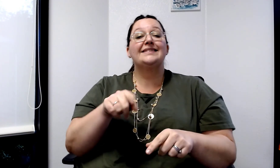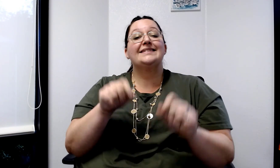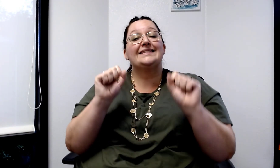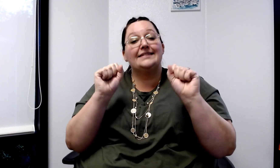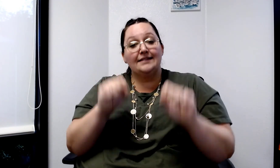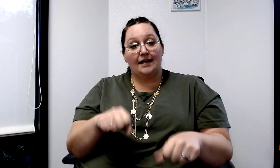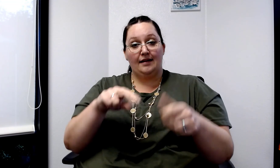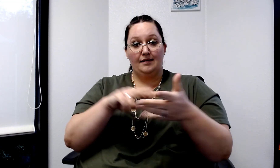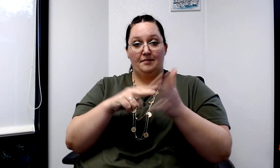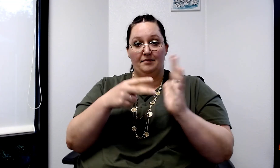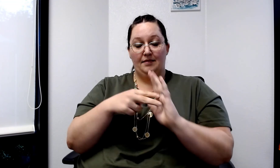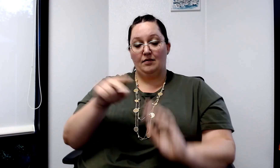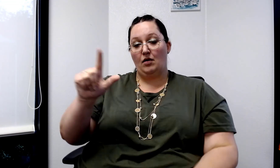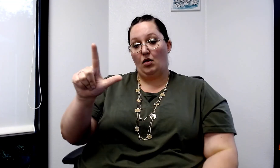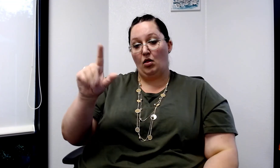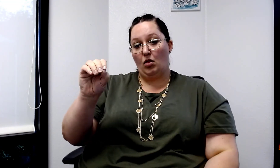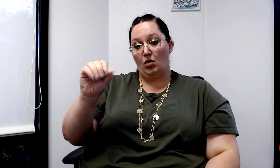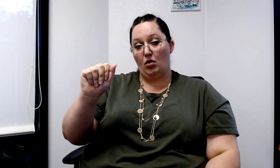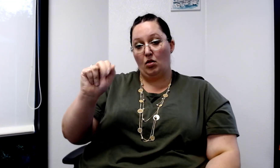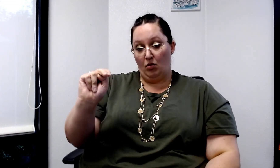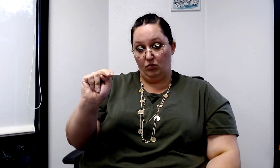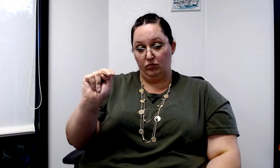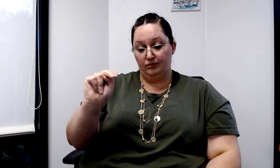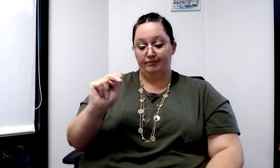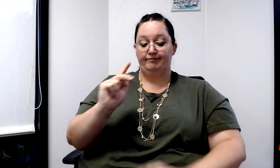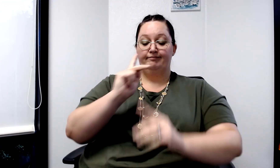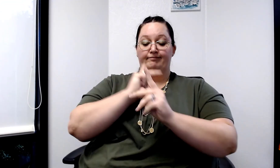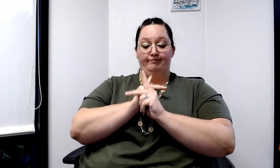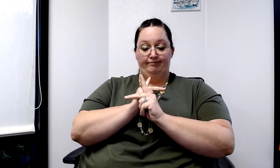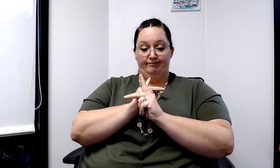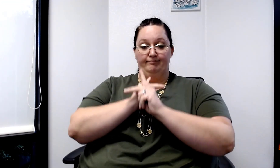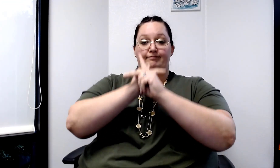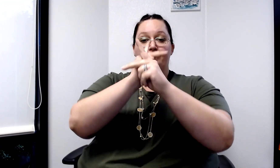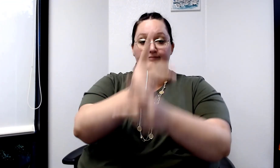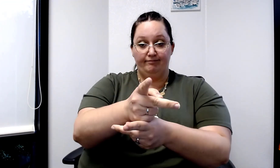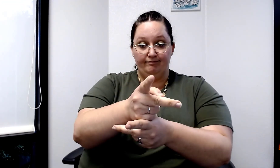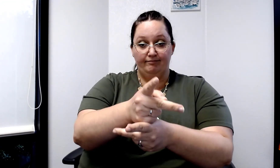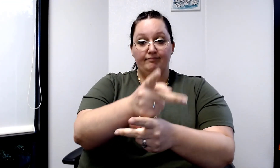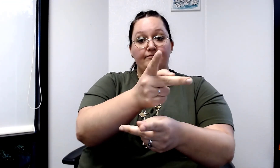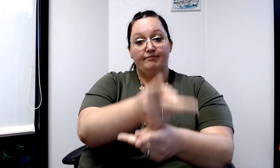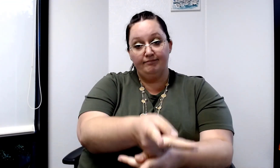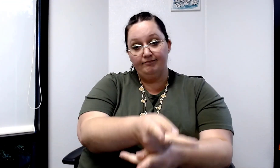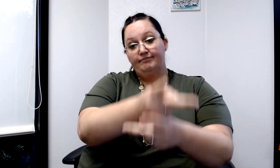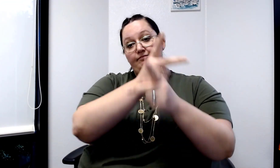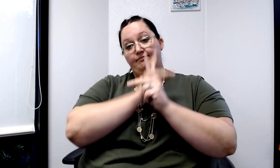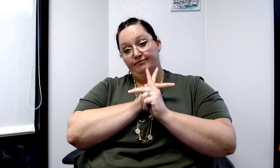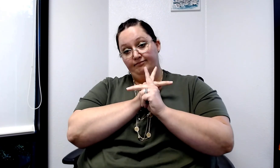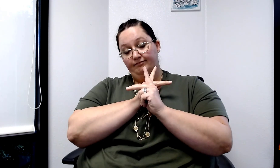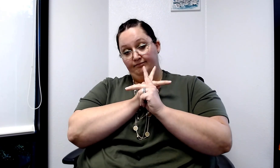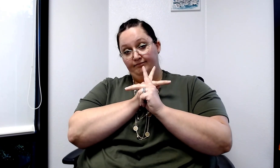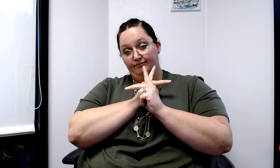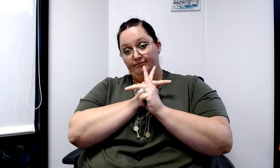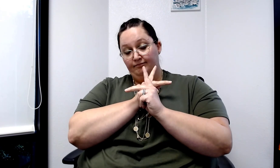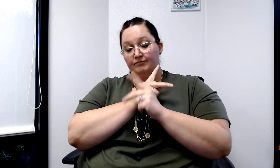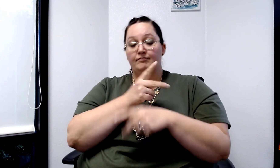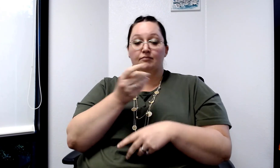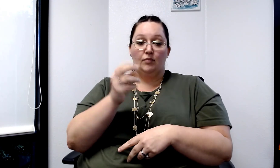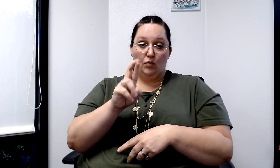Right? This can mean as well loan. Right? I loan you. You loan me. This is